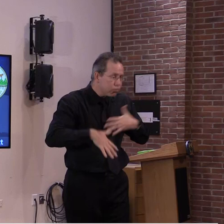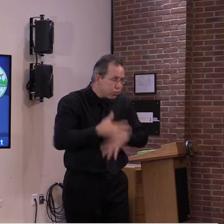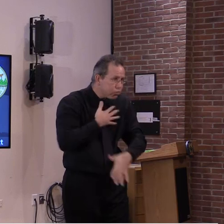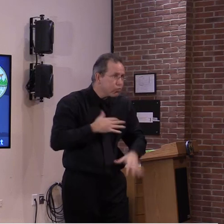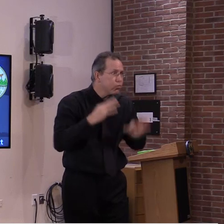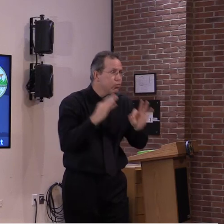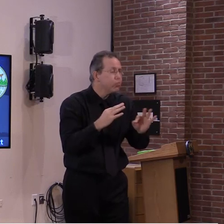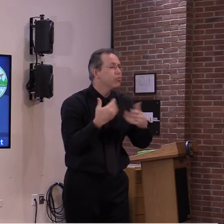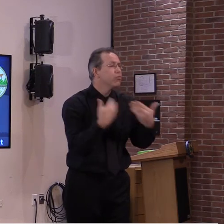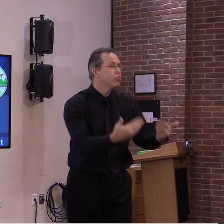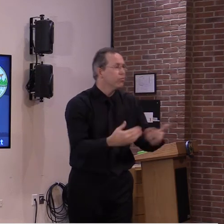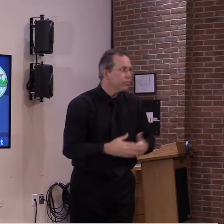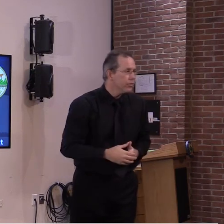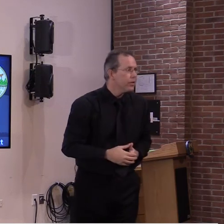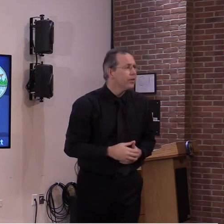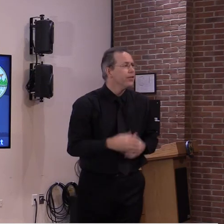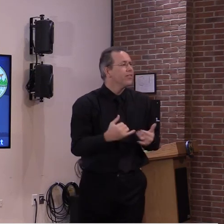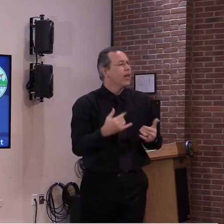seeing